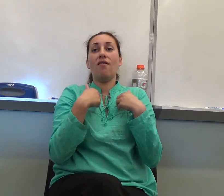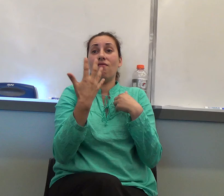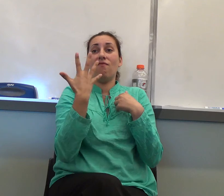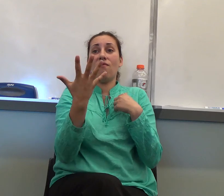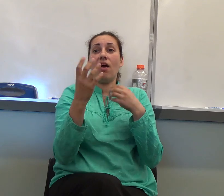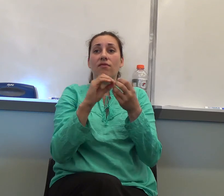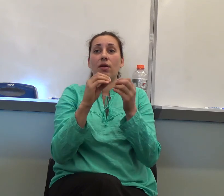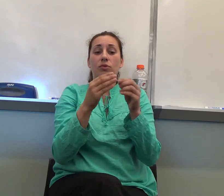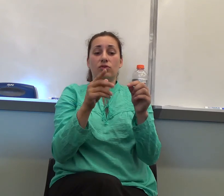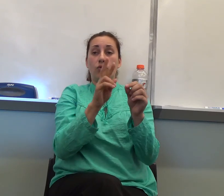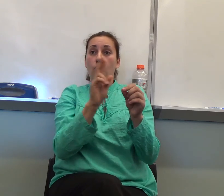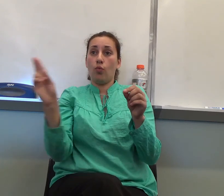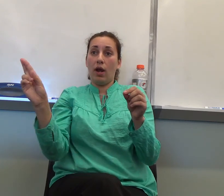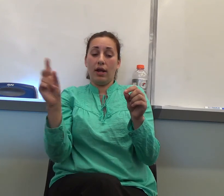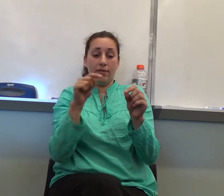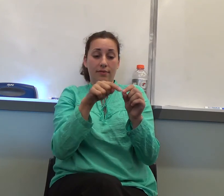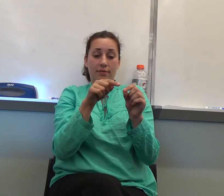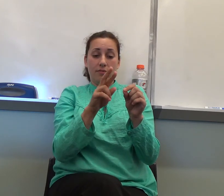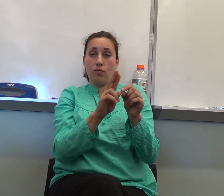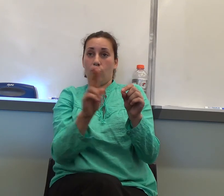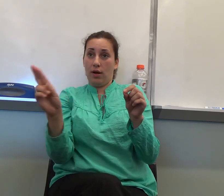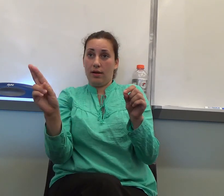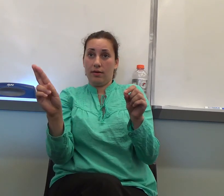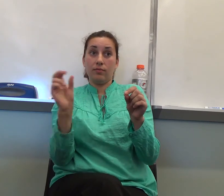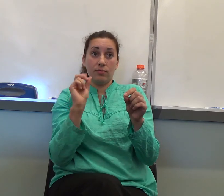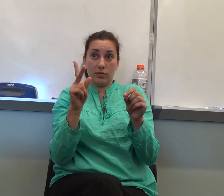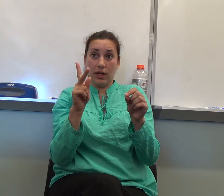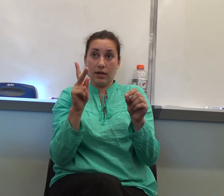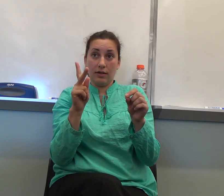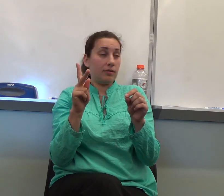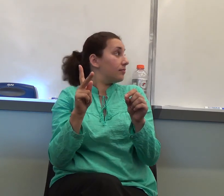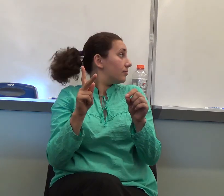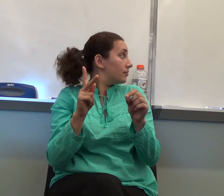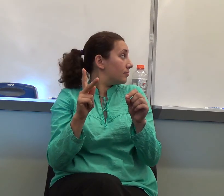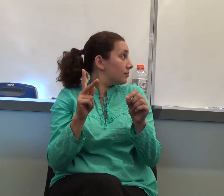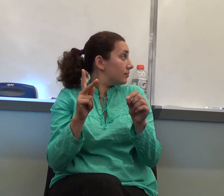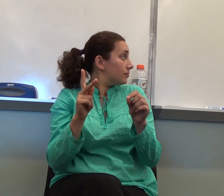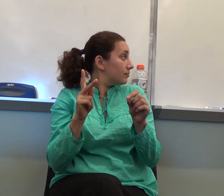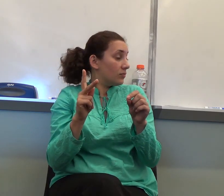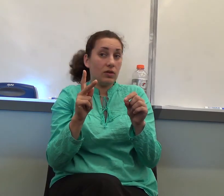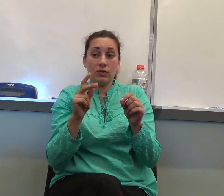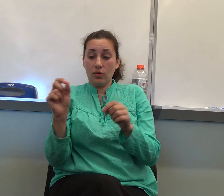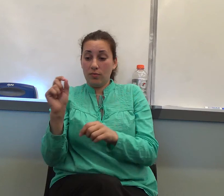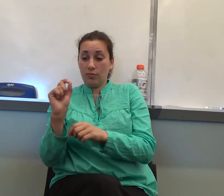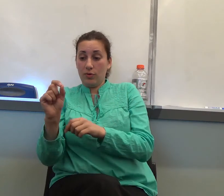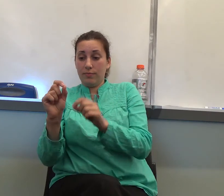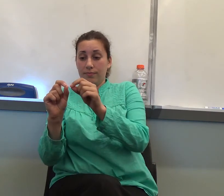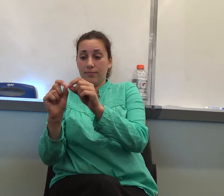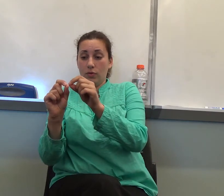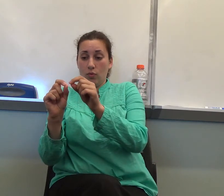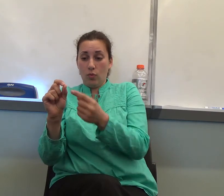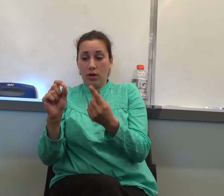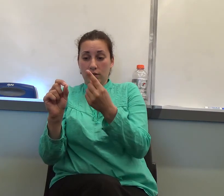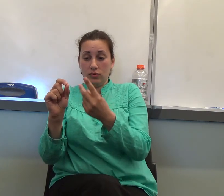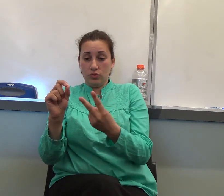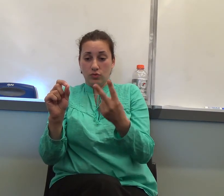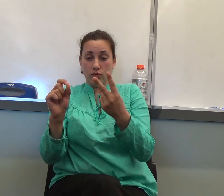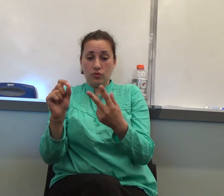force this to have 5 numbers to the right of the decimal point, meaning you move this one to the left, 1, 2, 3,